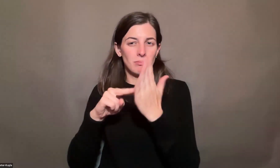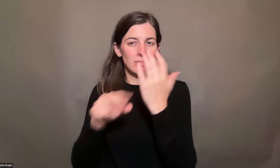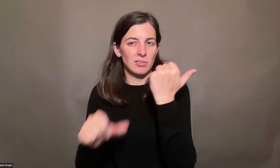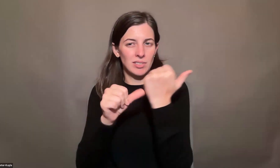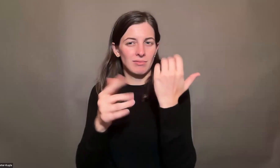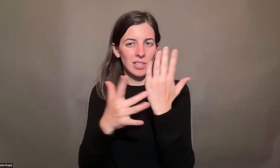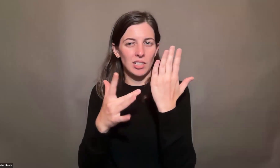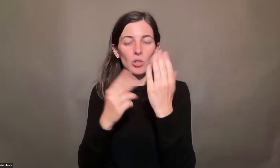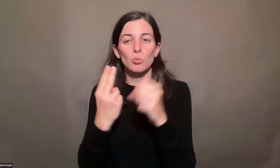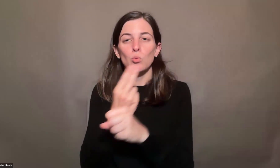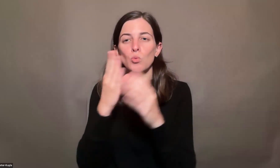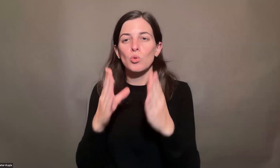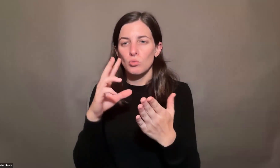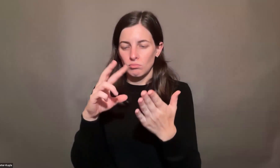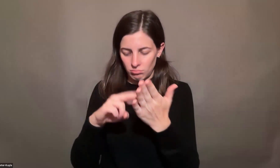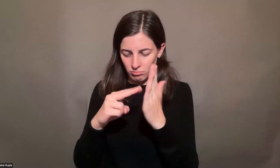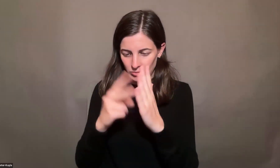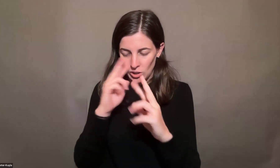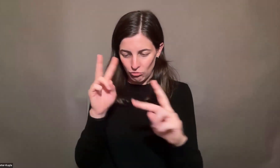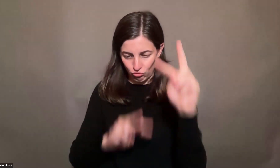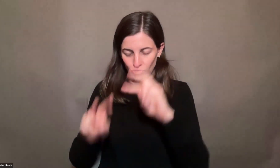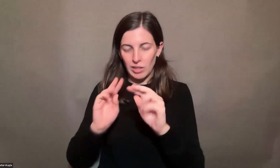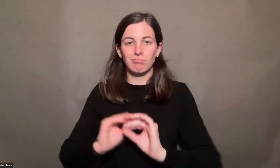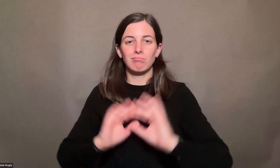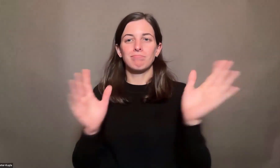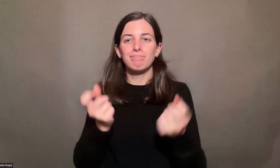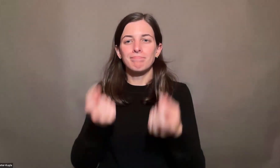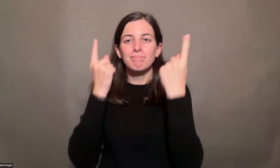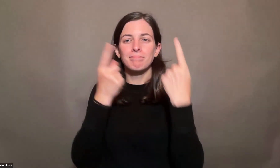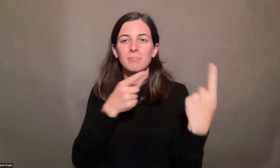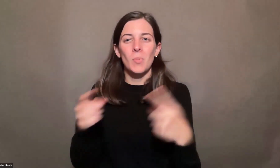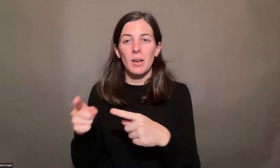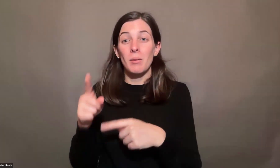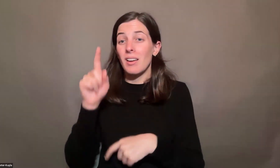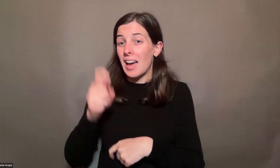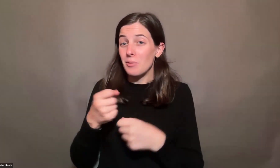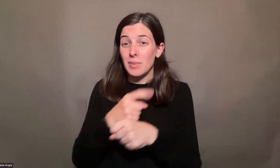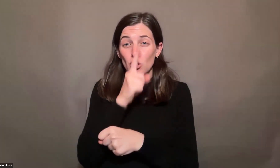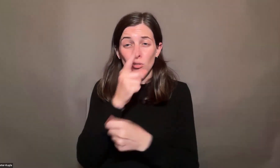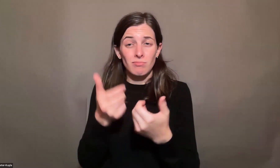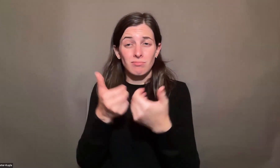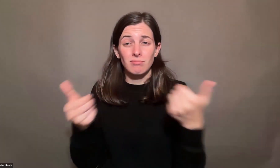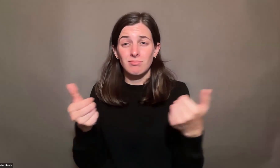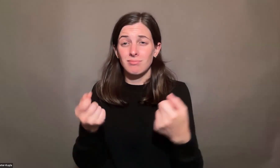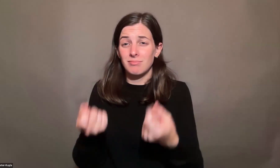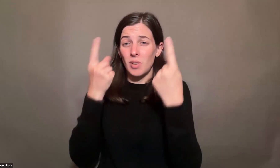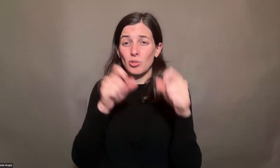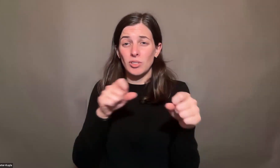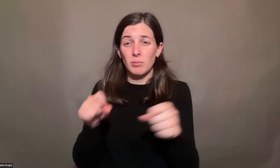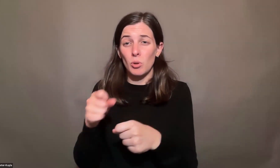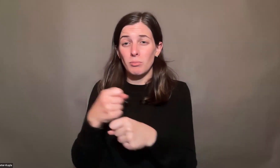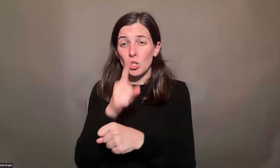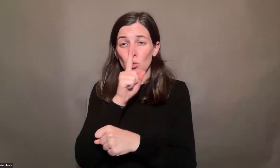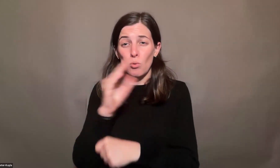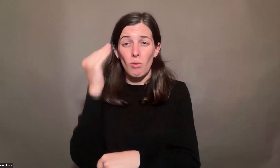your headings are descriptive and make sure they are understandable on their own. Let your heading text tell the story about